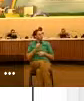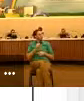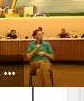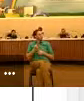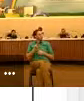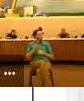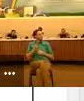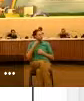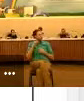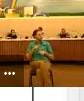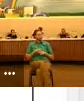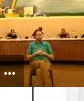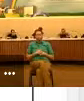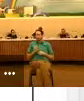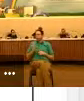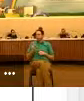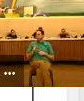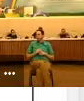yeah.